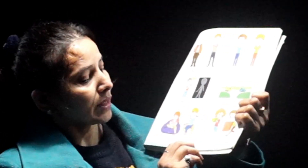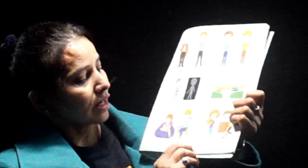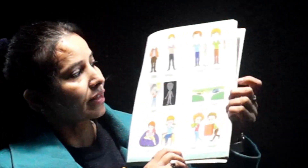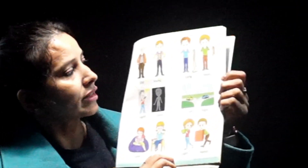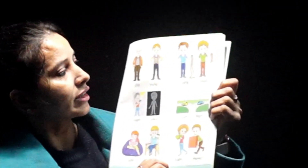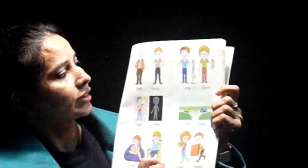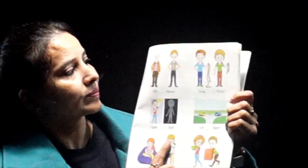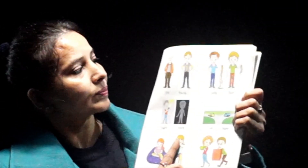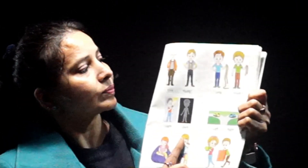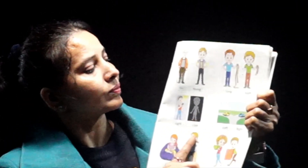33.